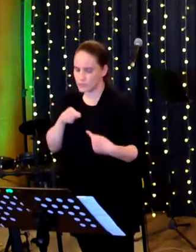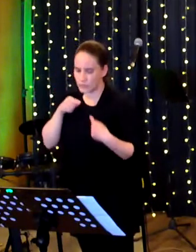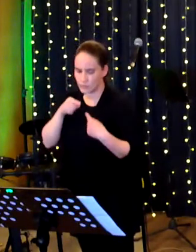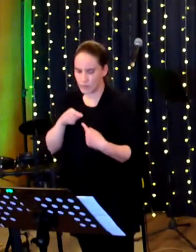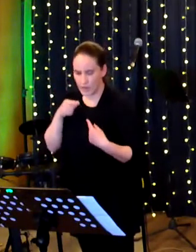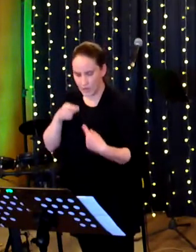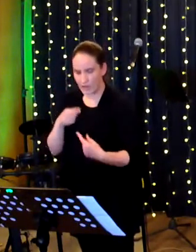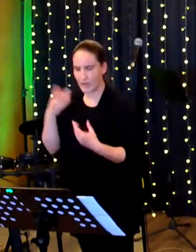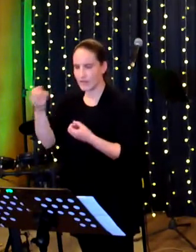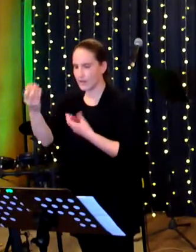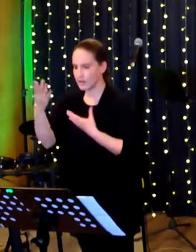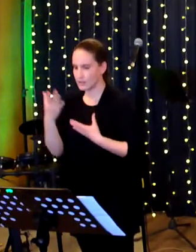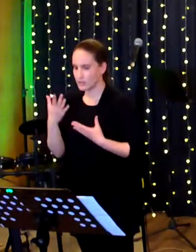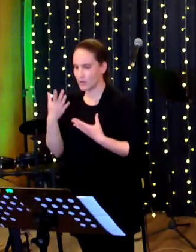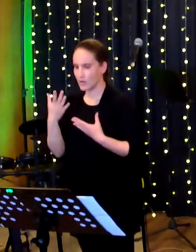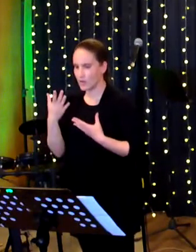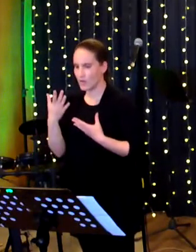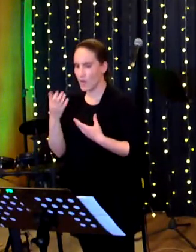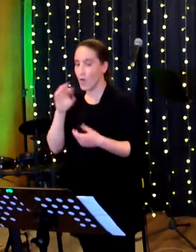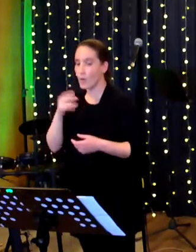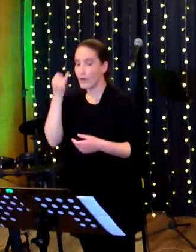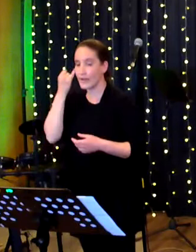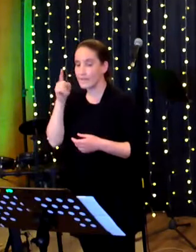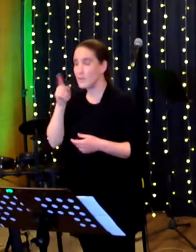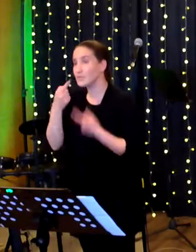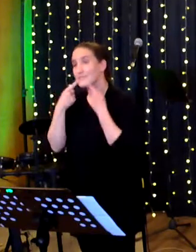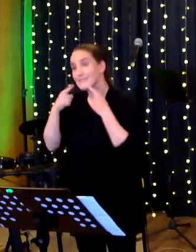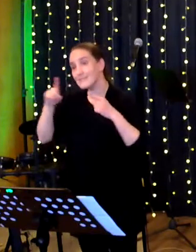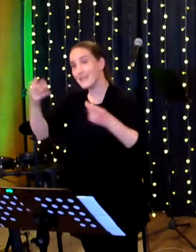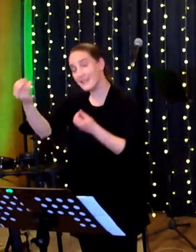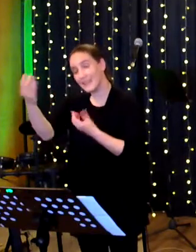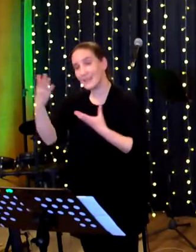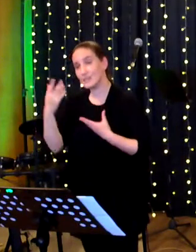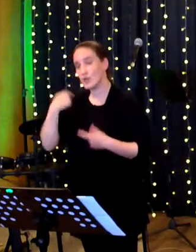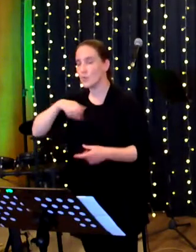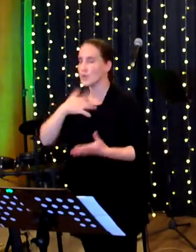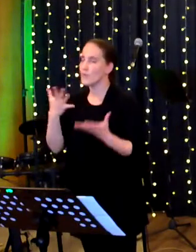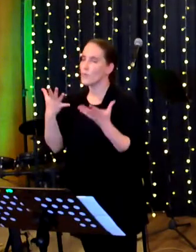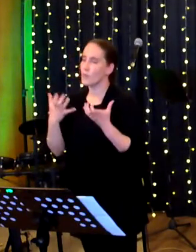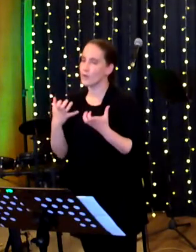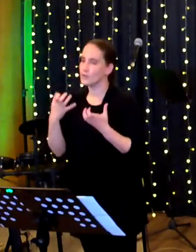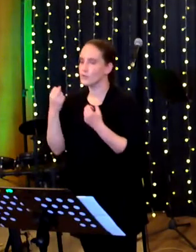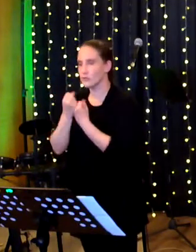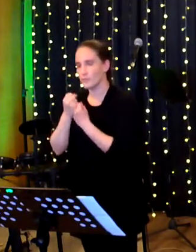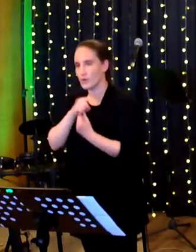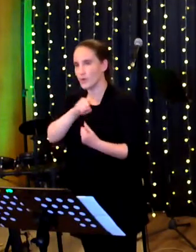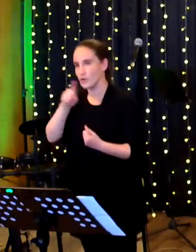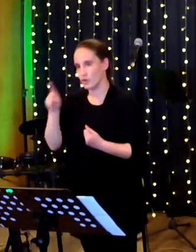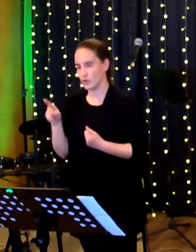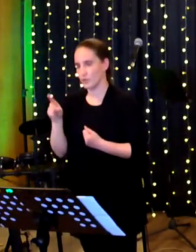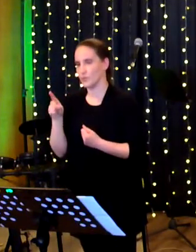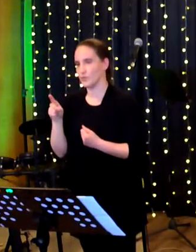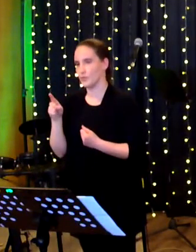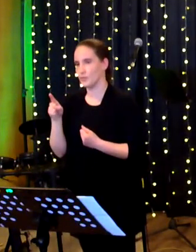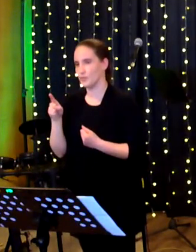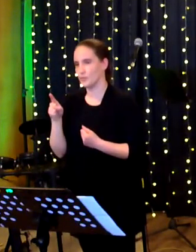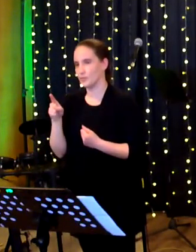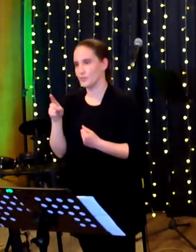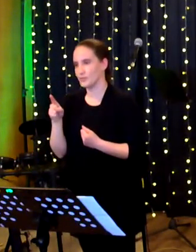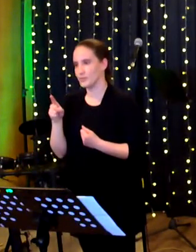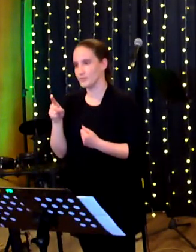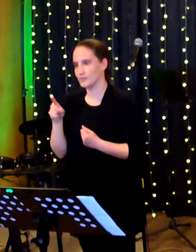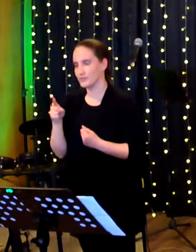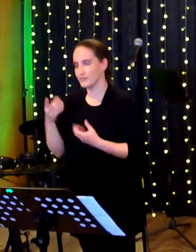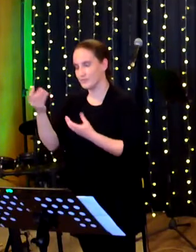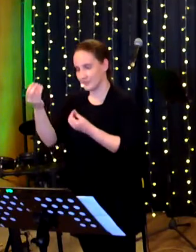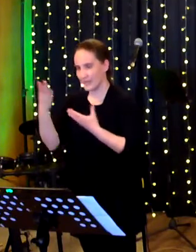what you're conquering, what your victories are. We want to be able to support you and to be in prayer with you. And so let